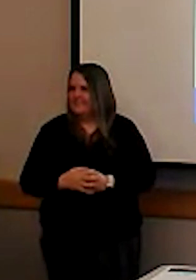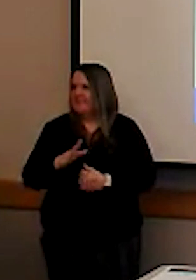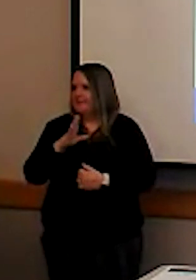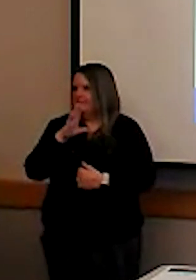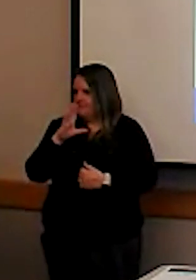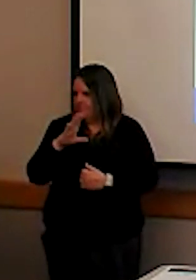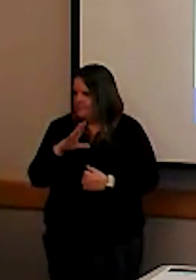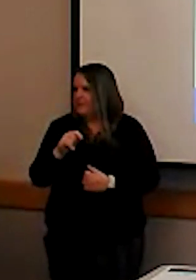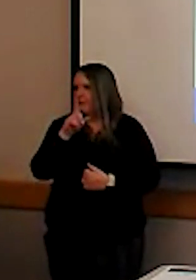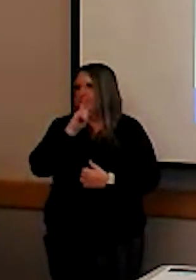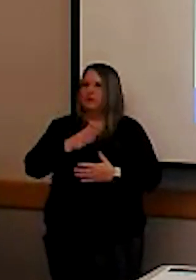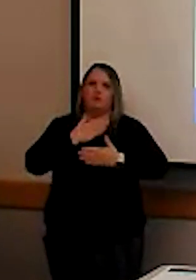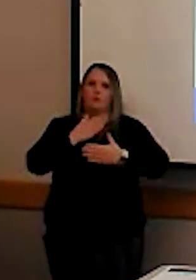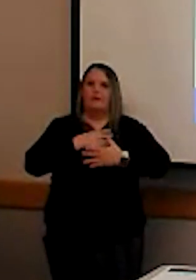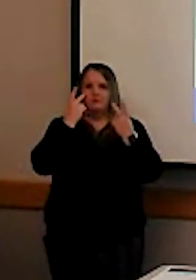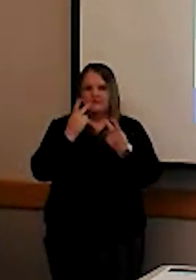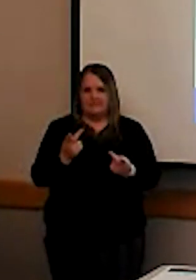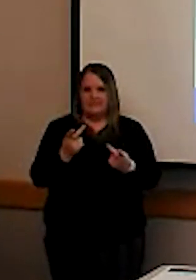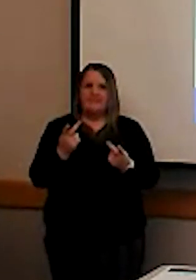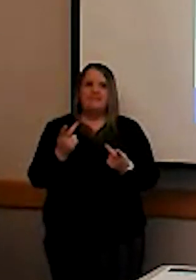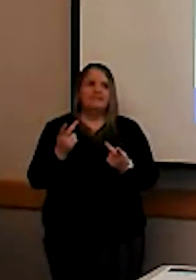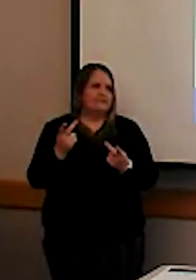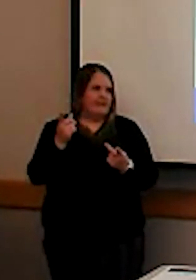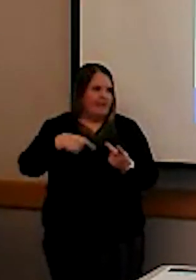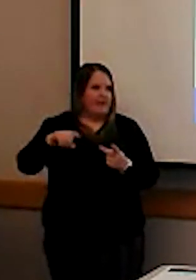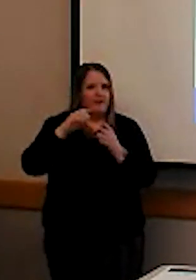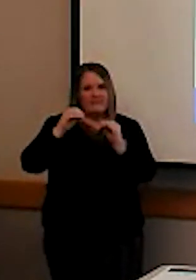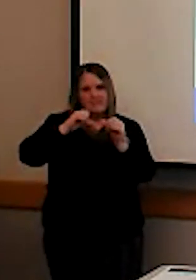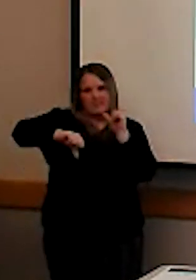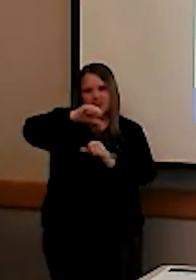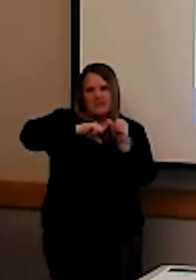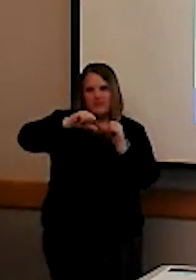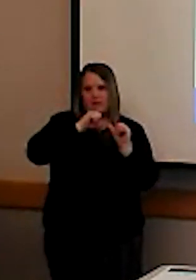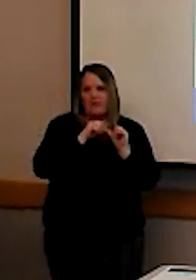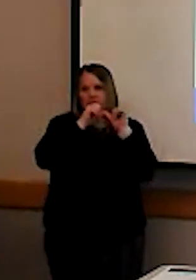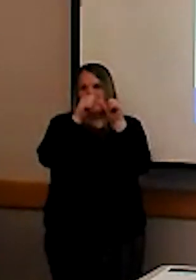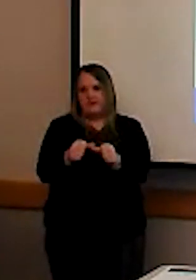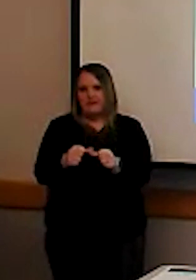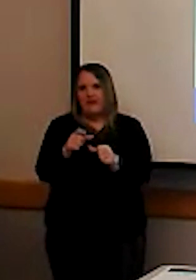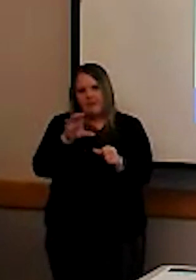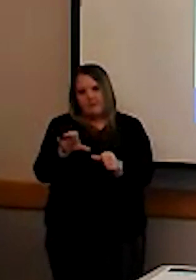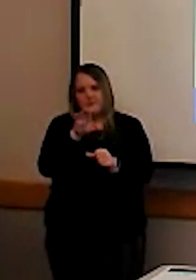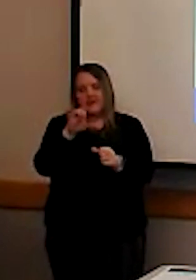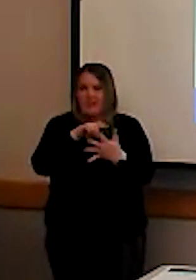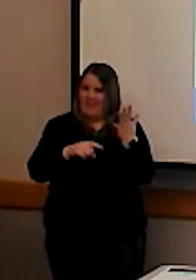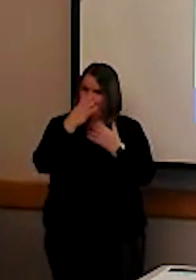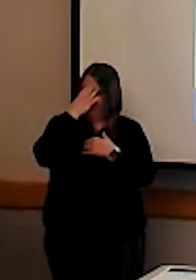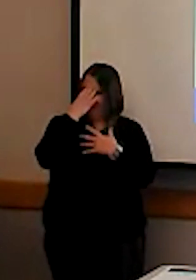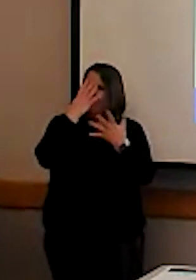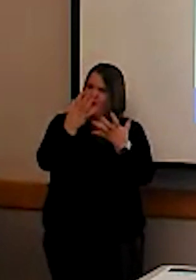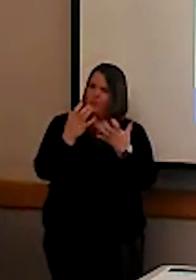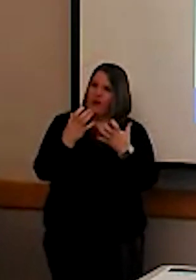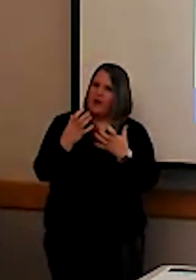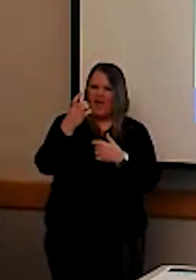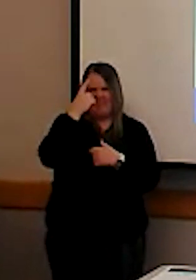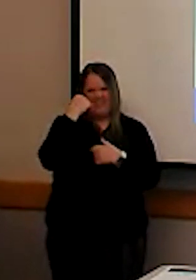was such a joy to see that they're teaching each other, they're continuing, they're doing like they knew they wanted,